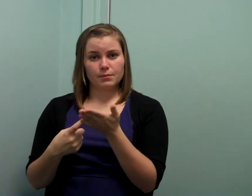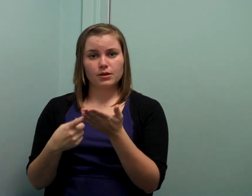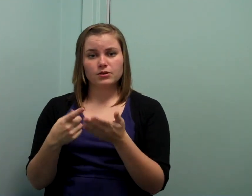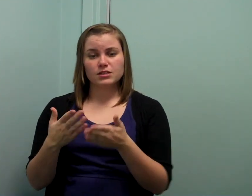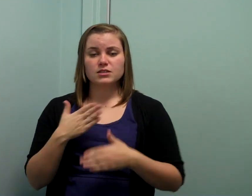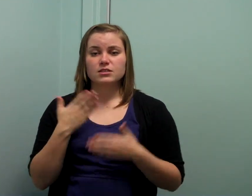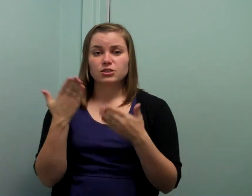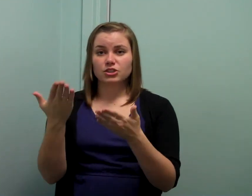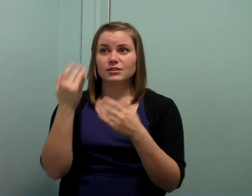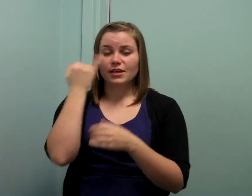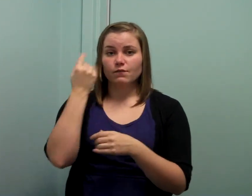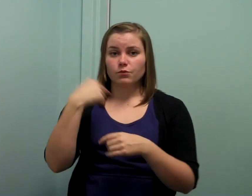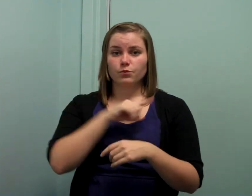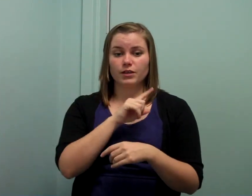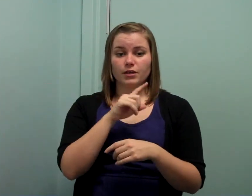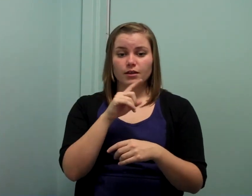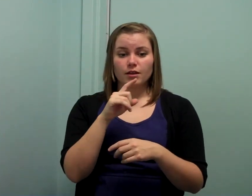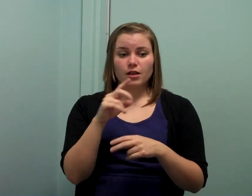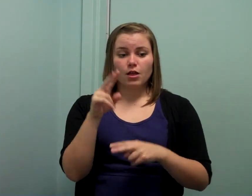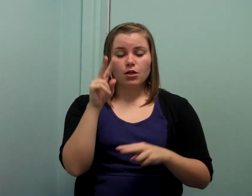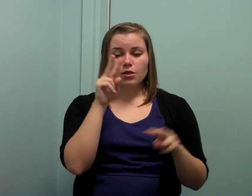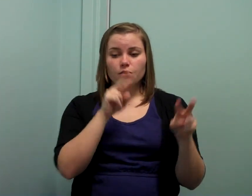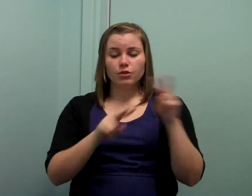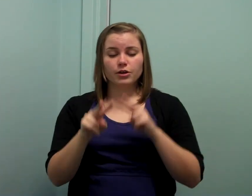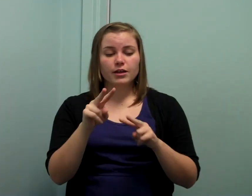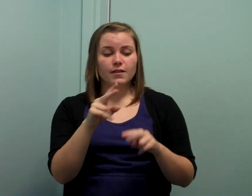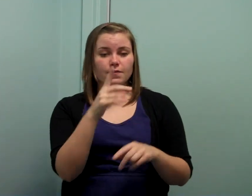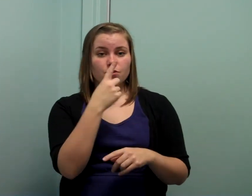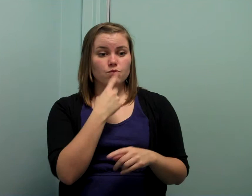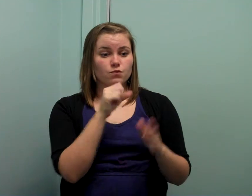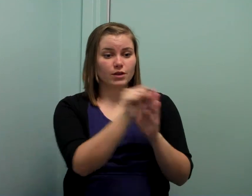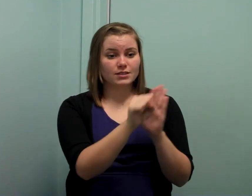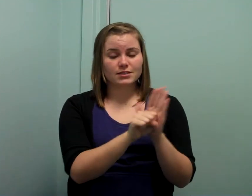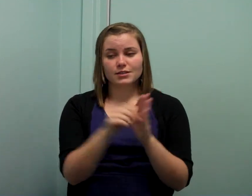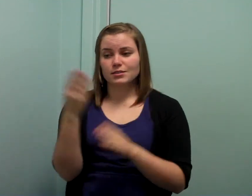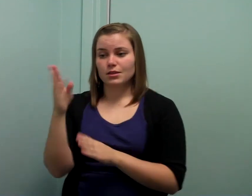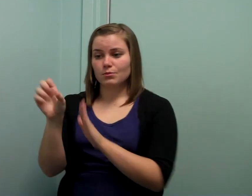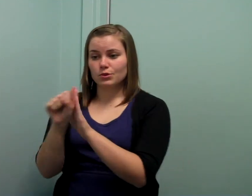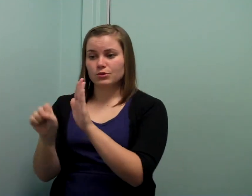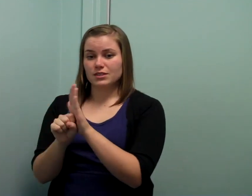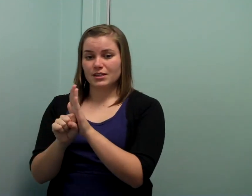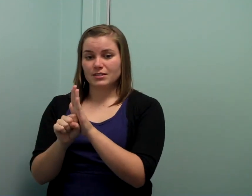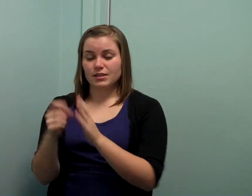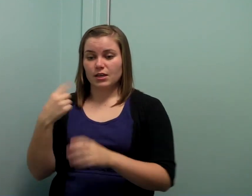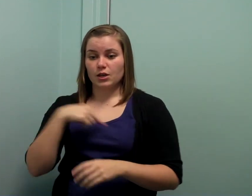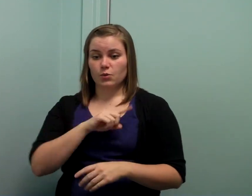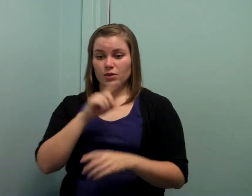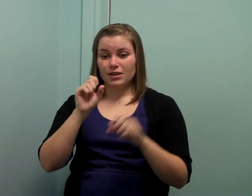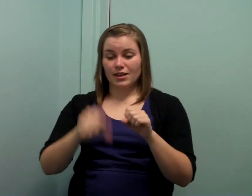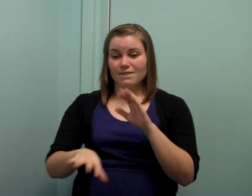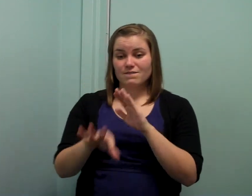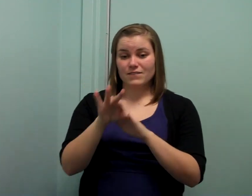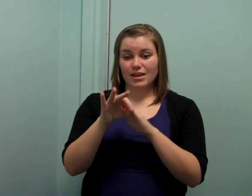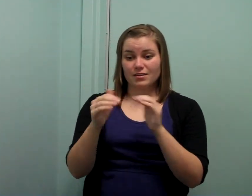suggests that if we look at the red states and the blue states, and we say this is the divide, you can find parallels all through